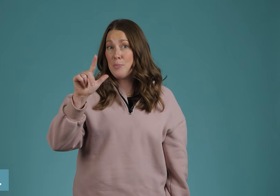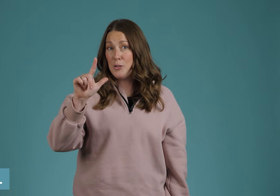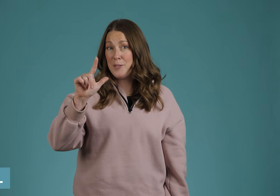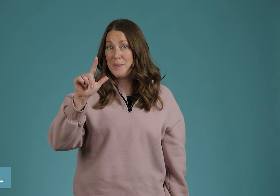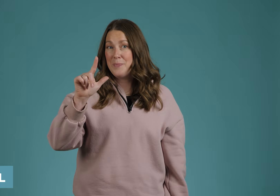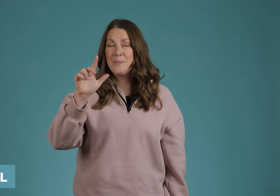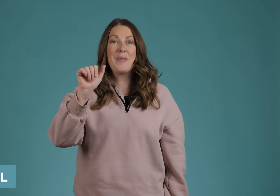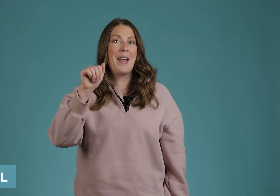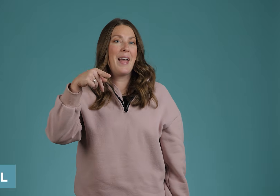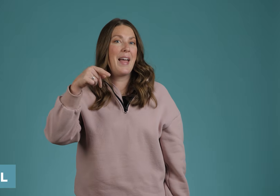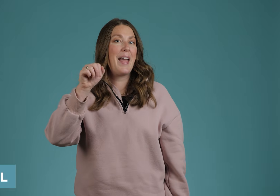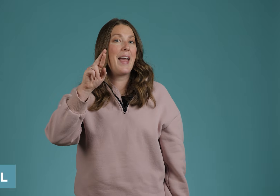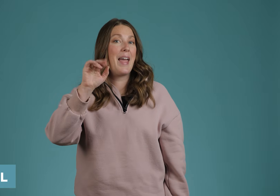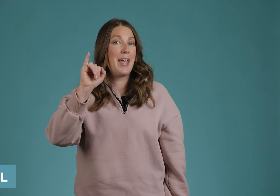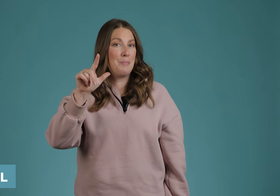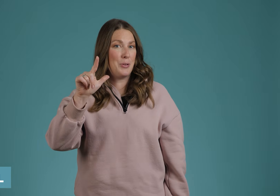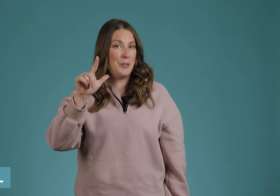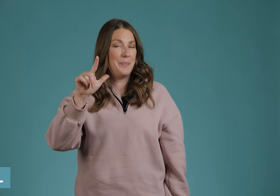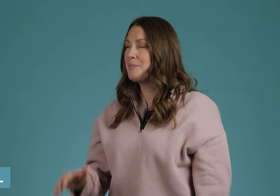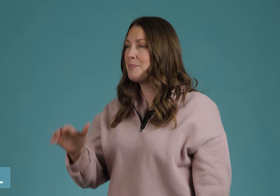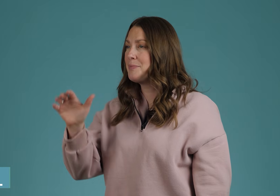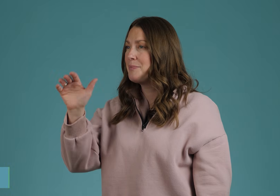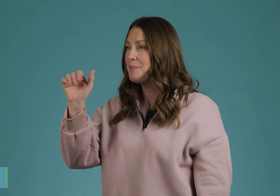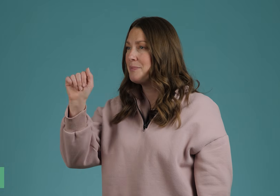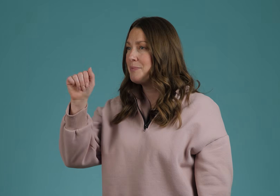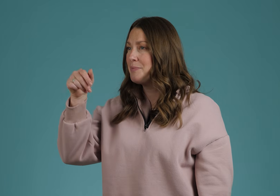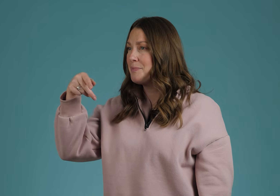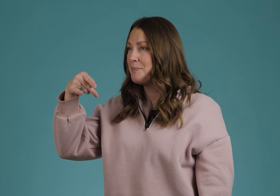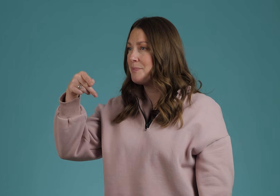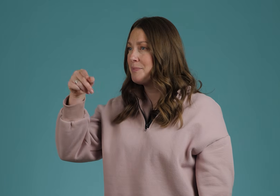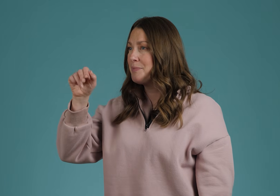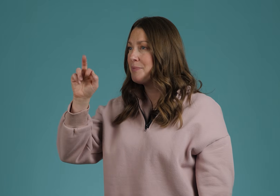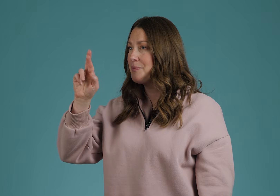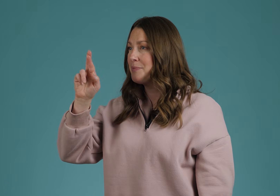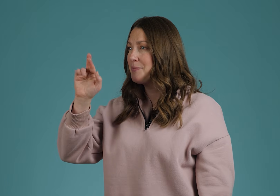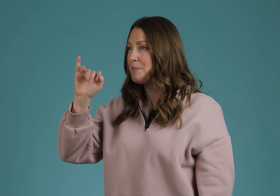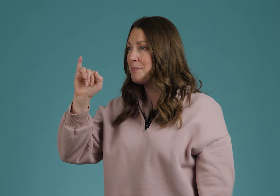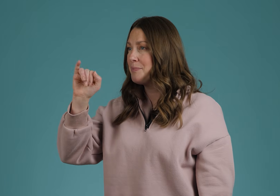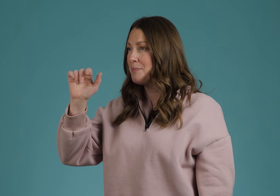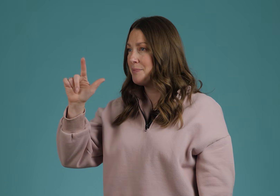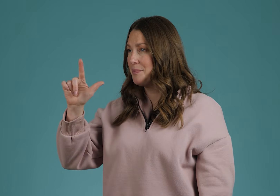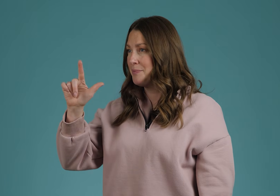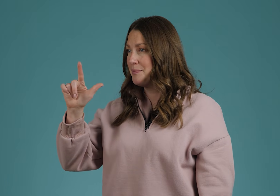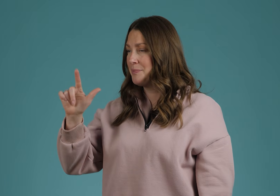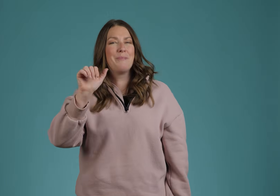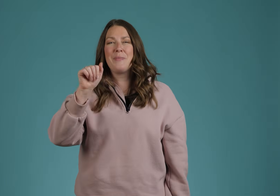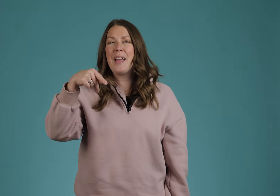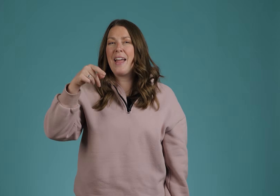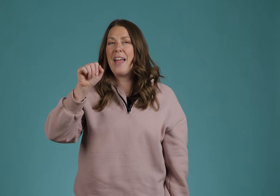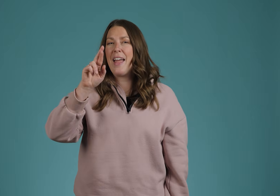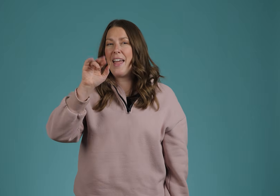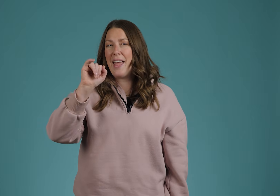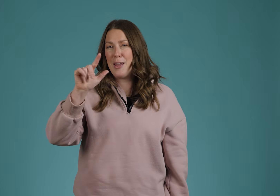April. April. You fingerspell April.